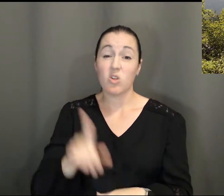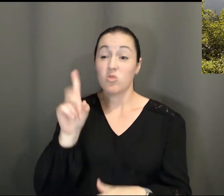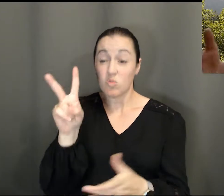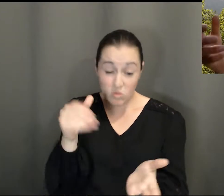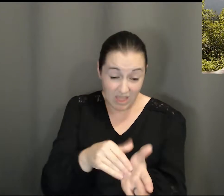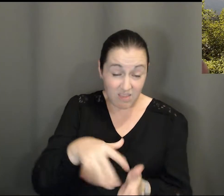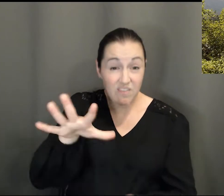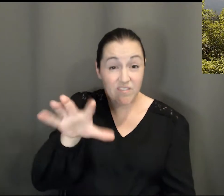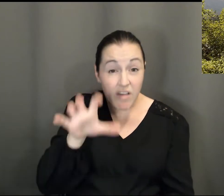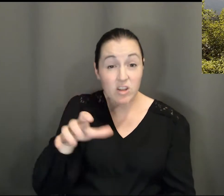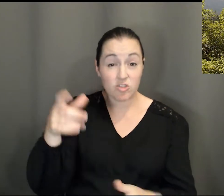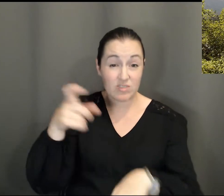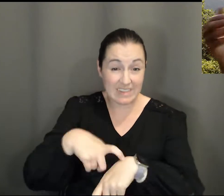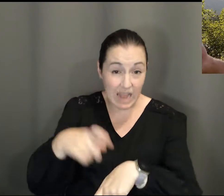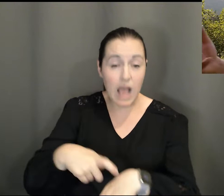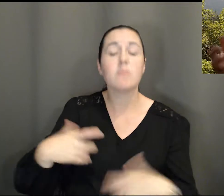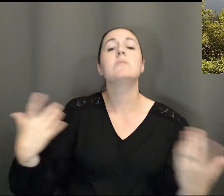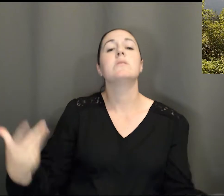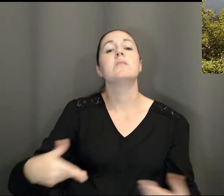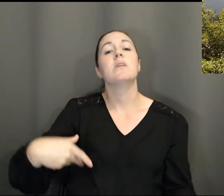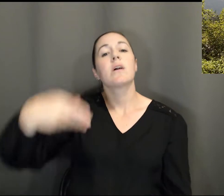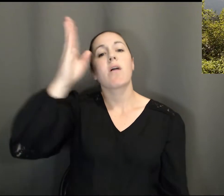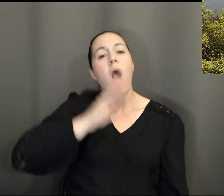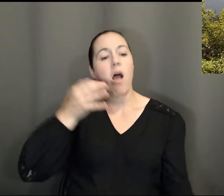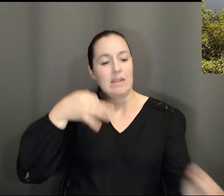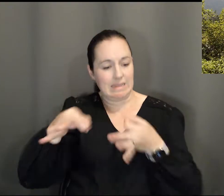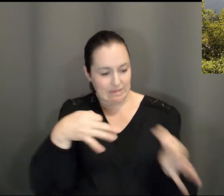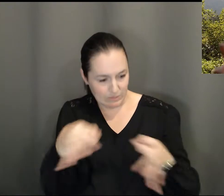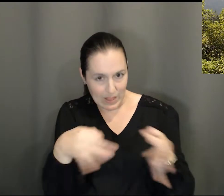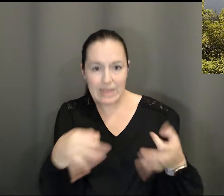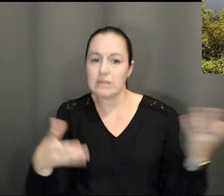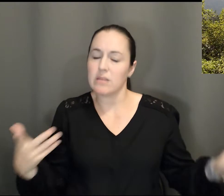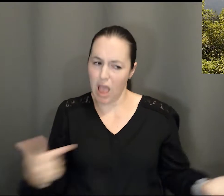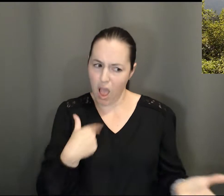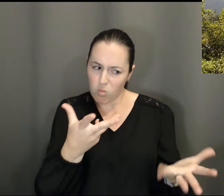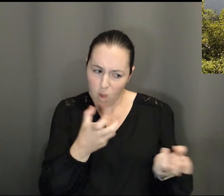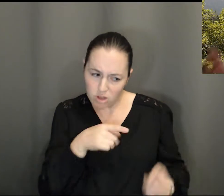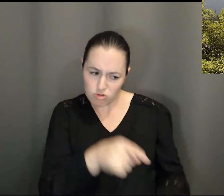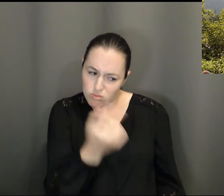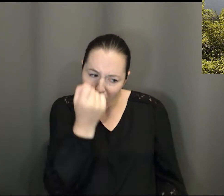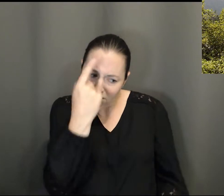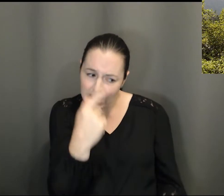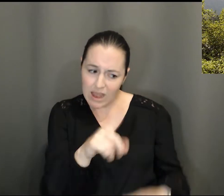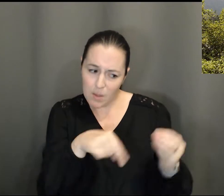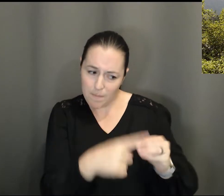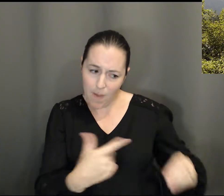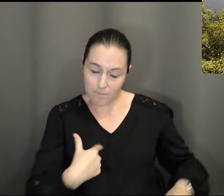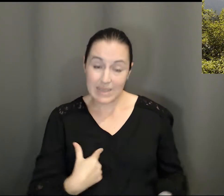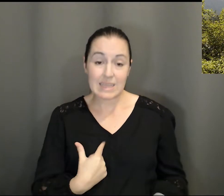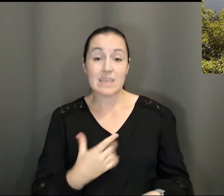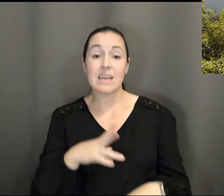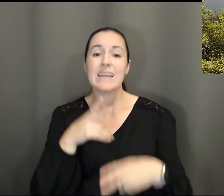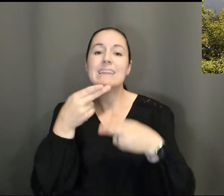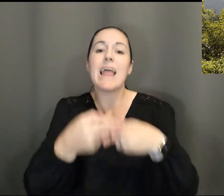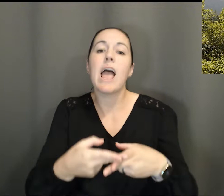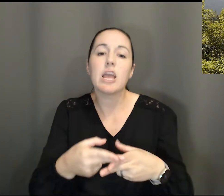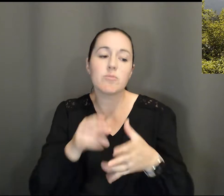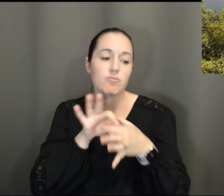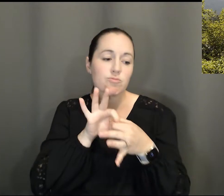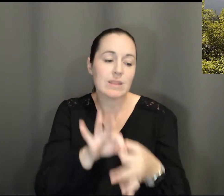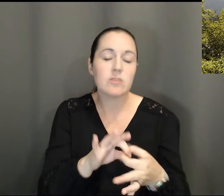to who God is. It's a descriptor of who He is. So Elohim, this name for God, in the very